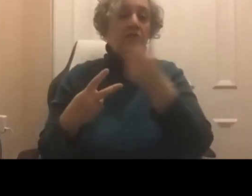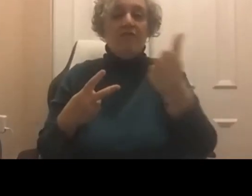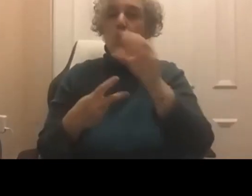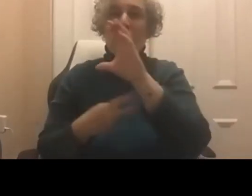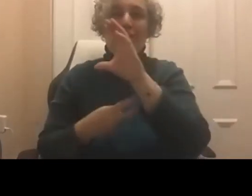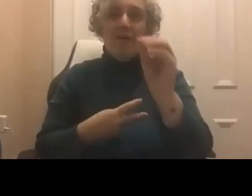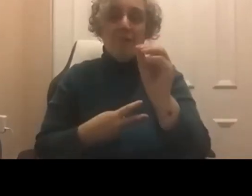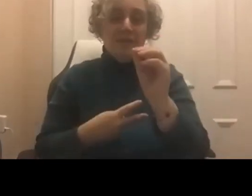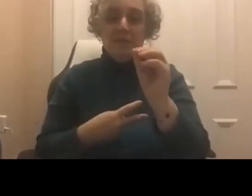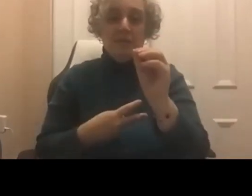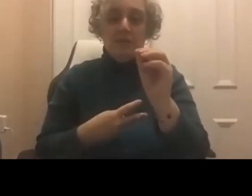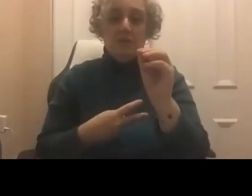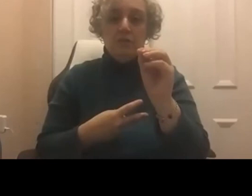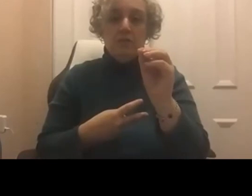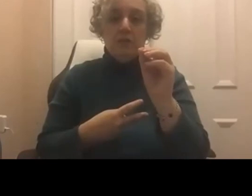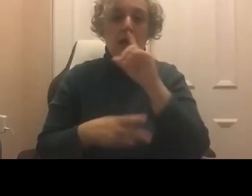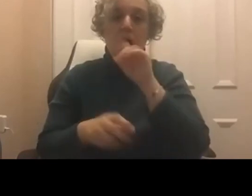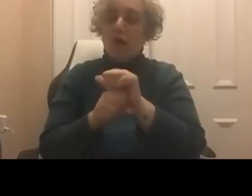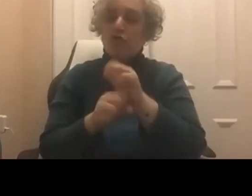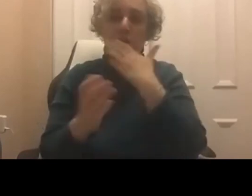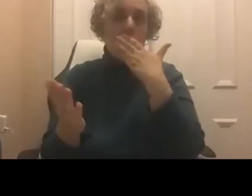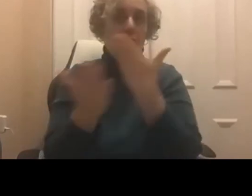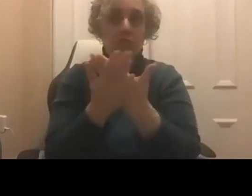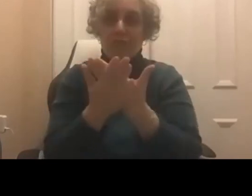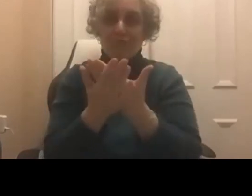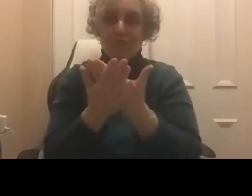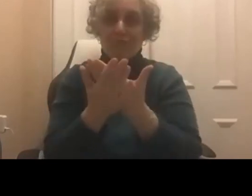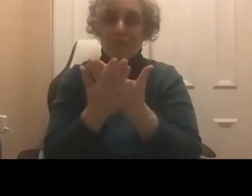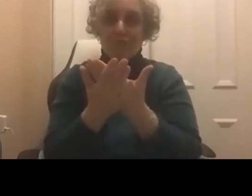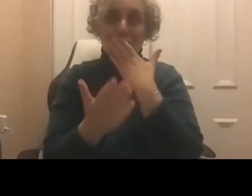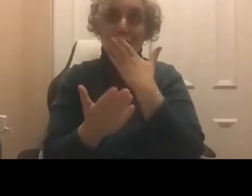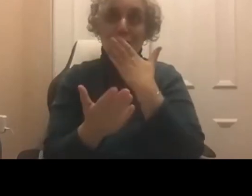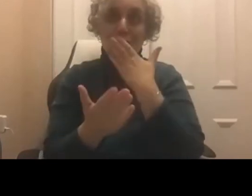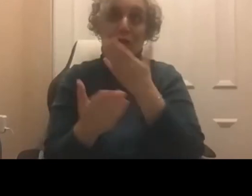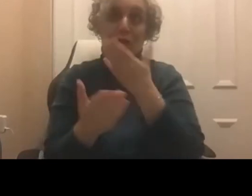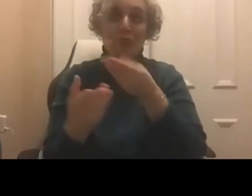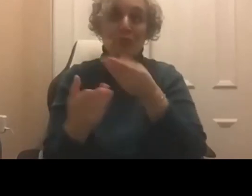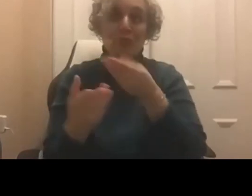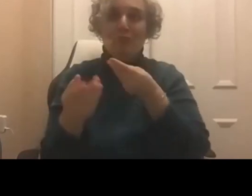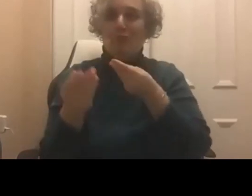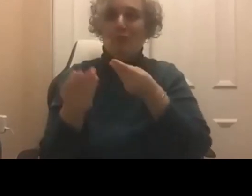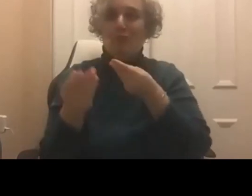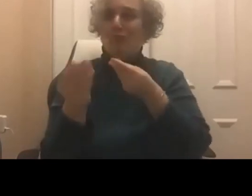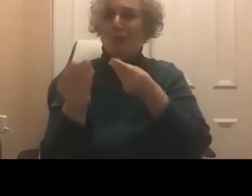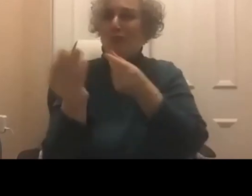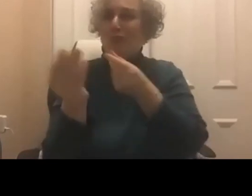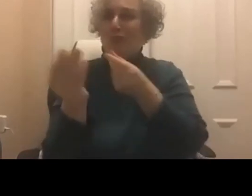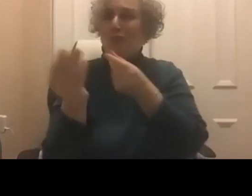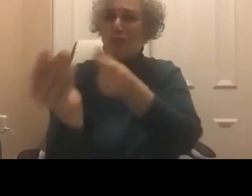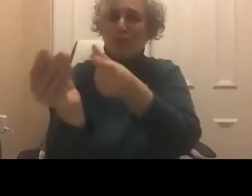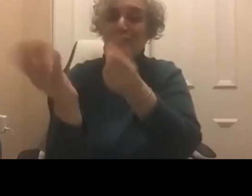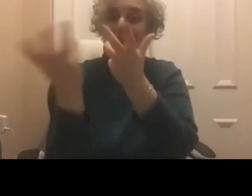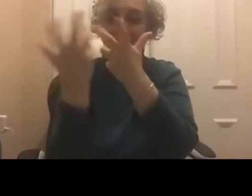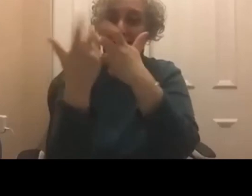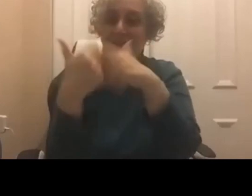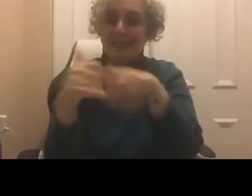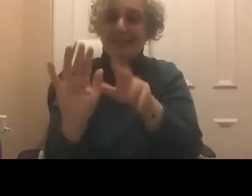that actually do this well. So, the bulk of companies that react to regulations,